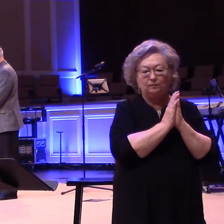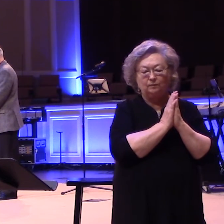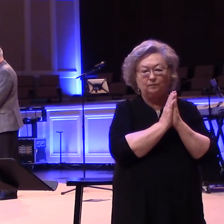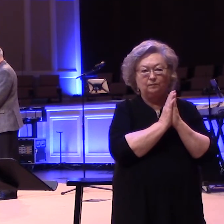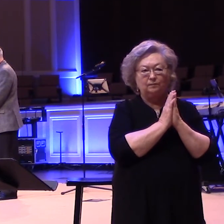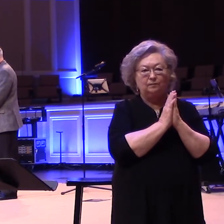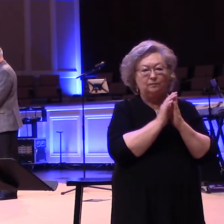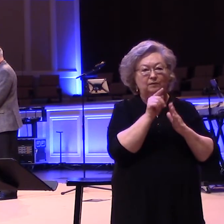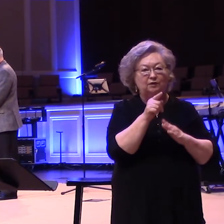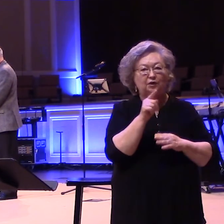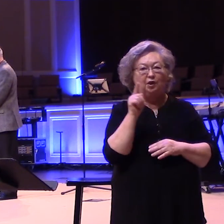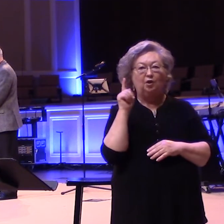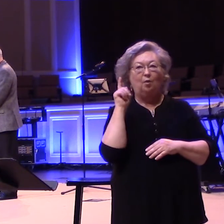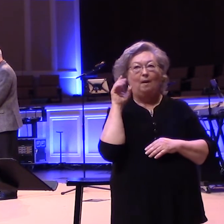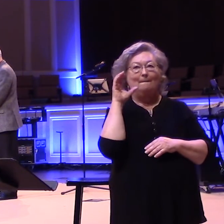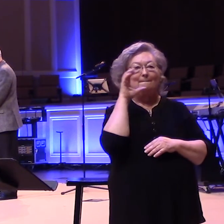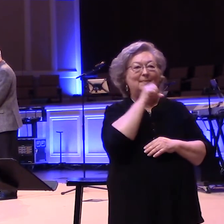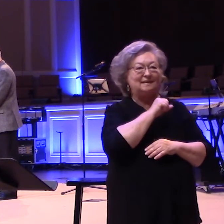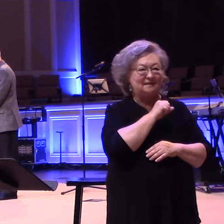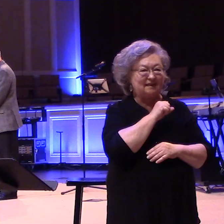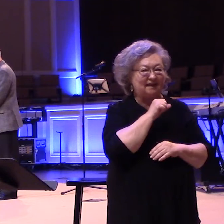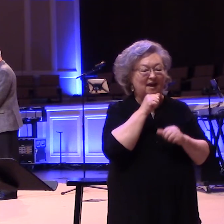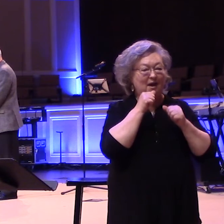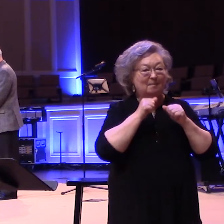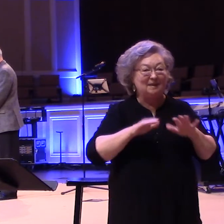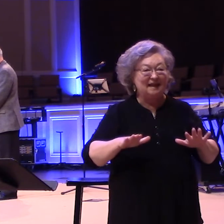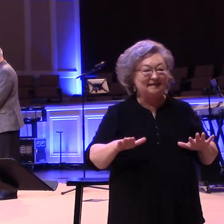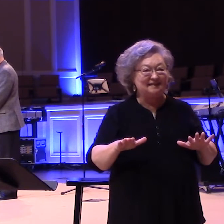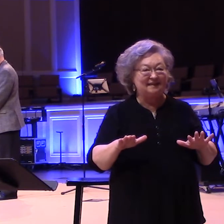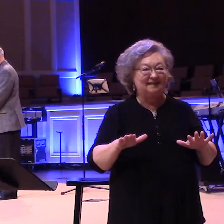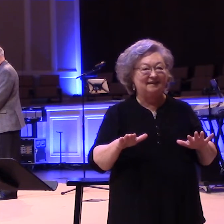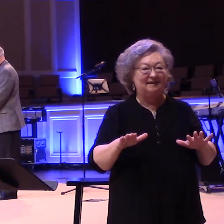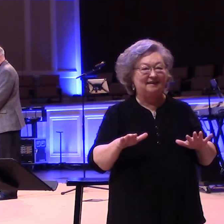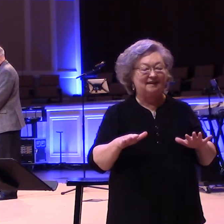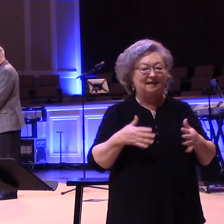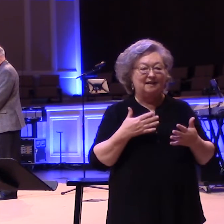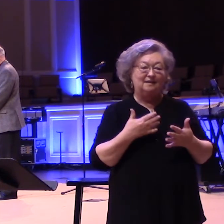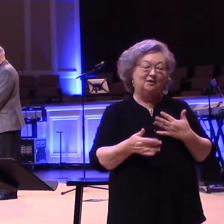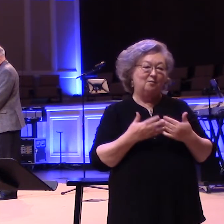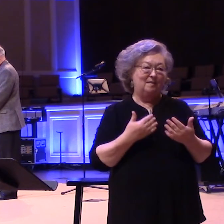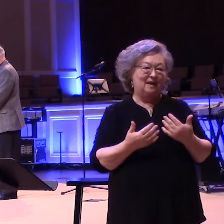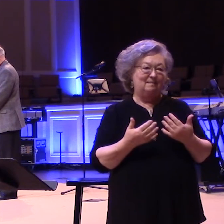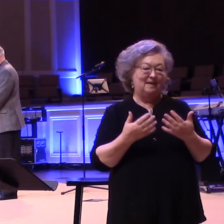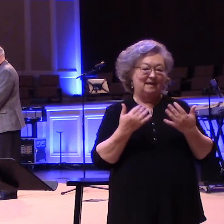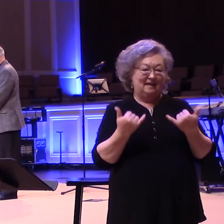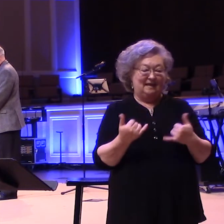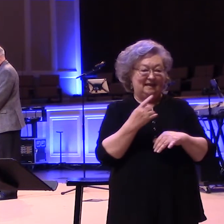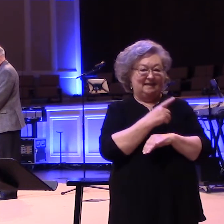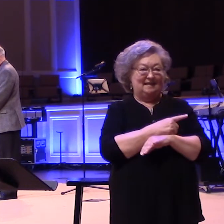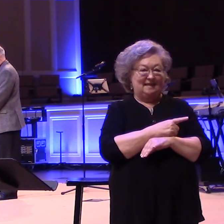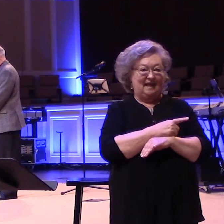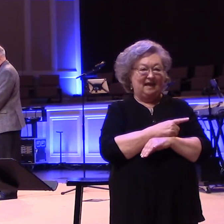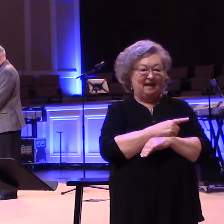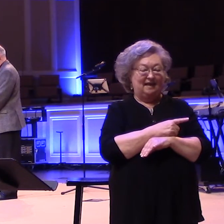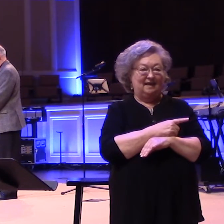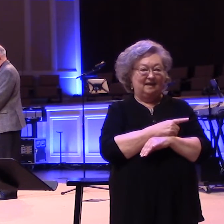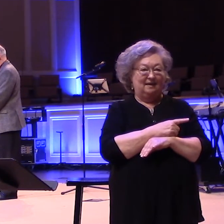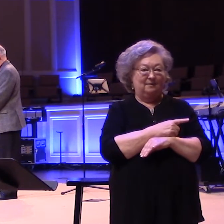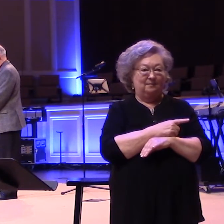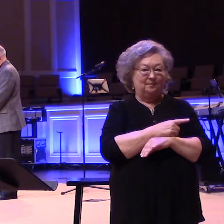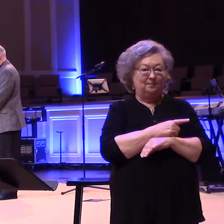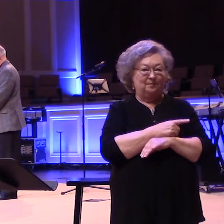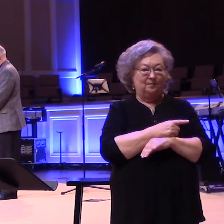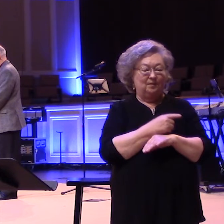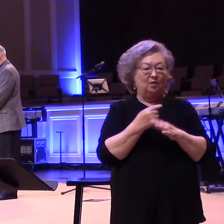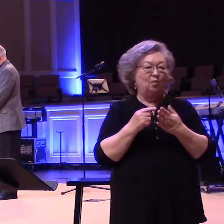And so you're missing out on a blessing. Maybe today's the day. We've put our cards on the table for you. We try to do that